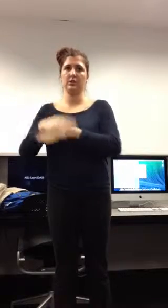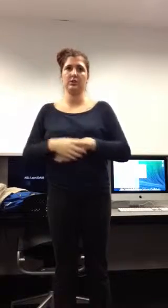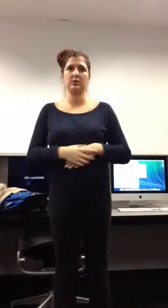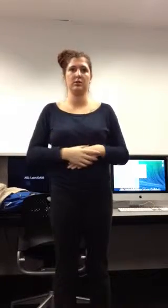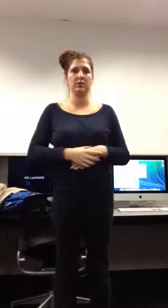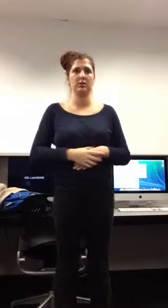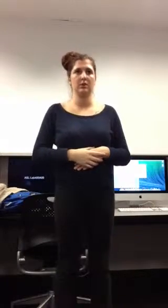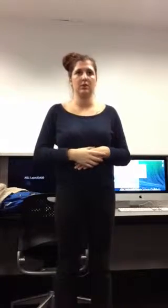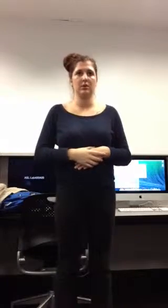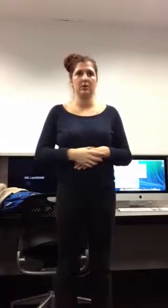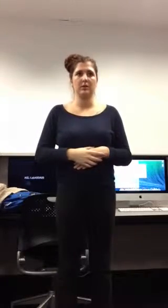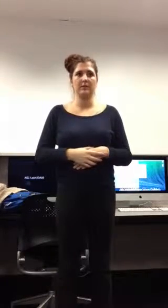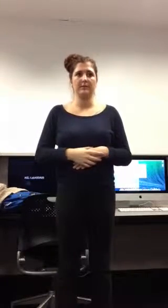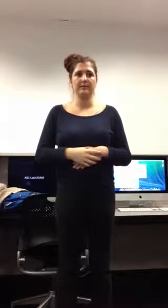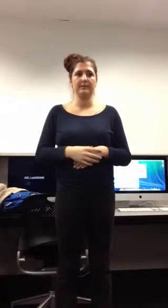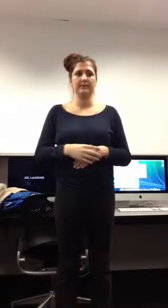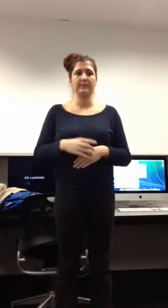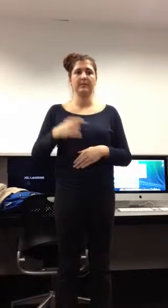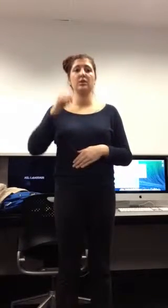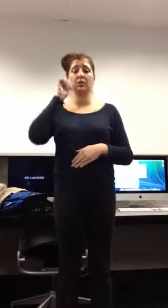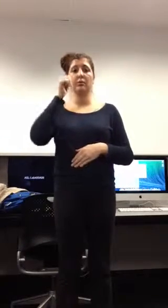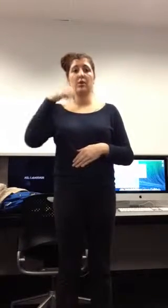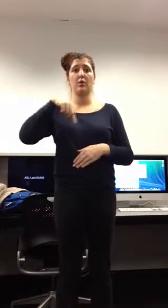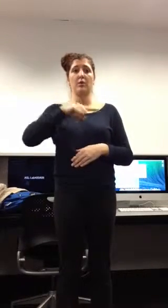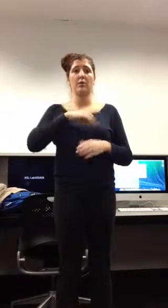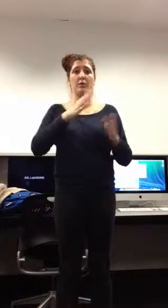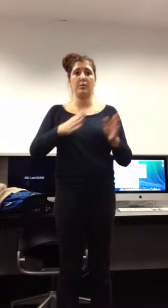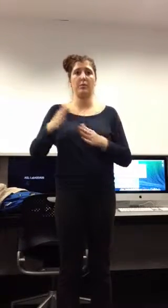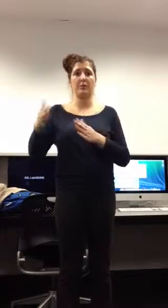So we will prepare this debate tomorrow when we come into class.